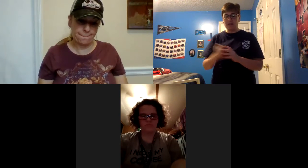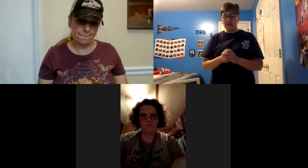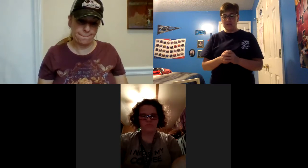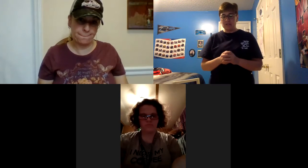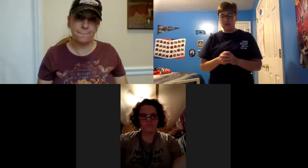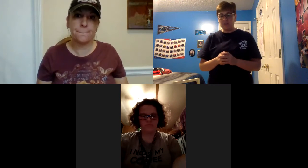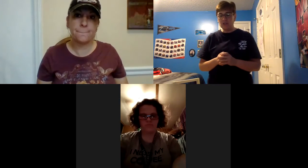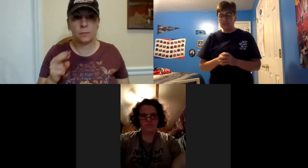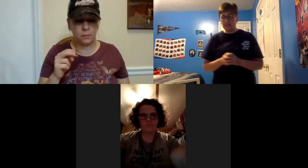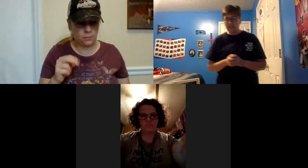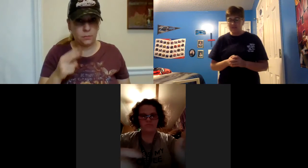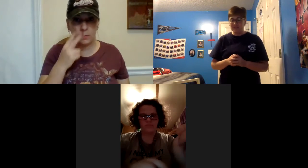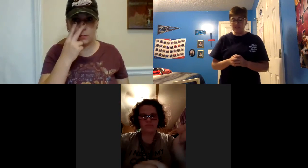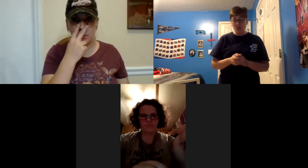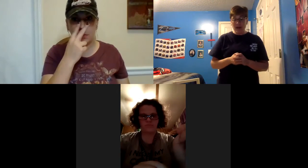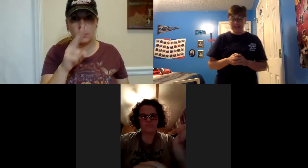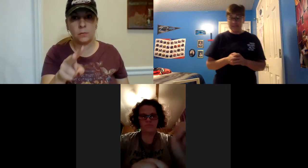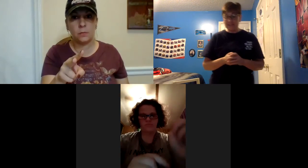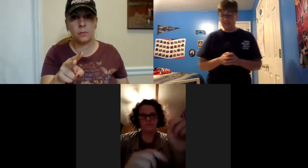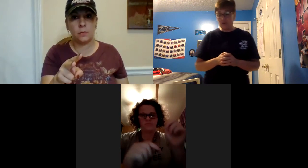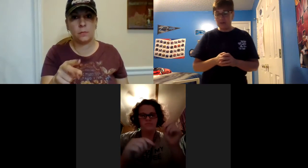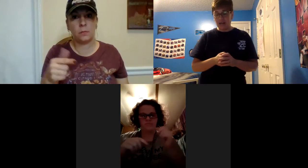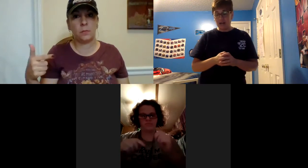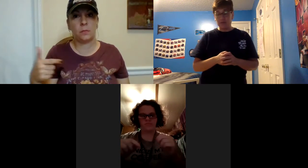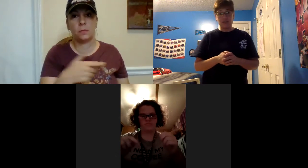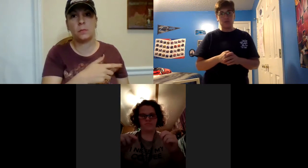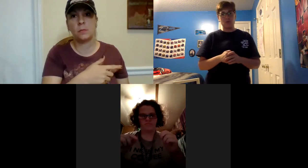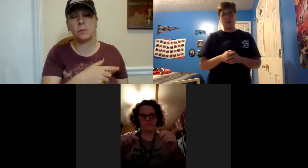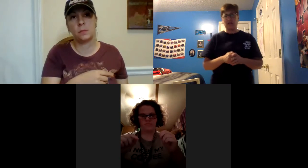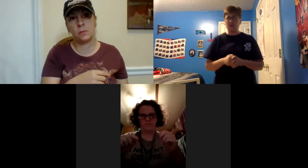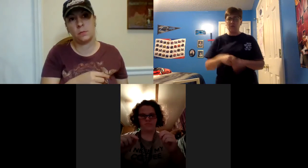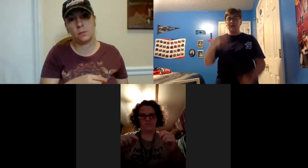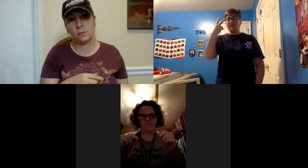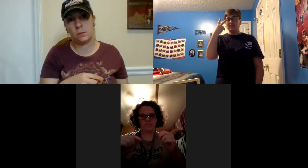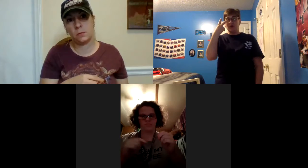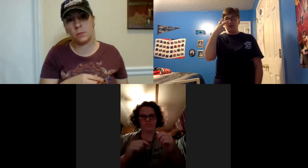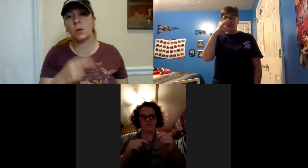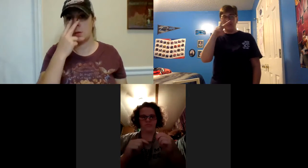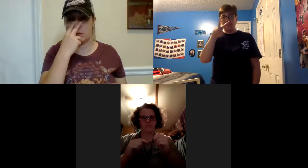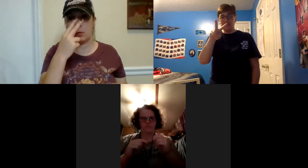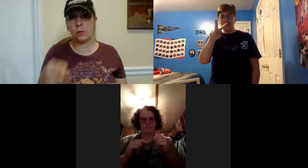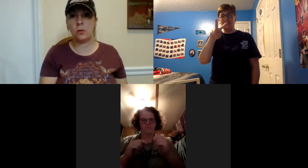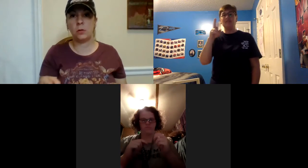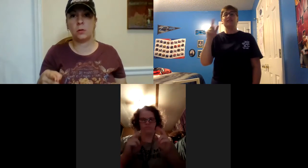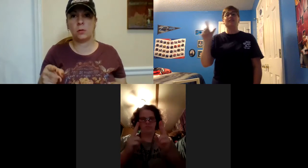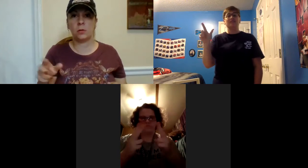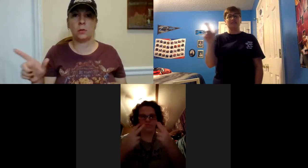swoop. So look left twice if you are tired because you are working. Woo. So